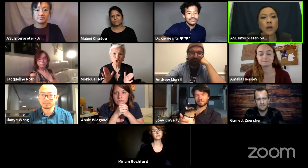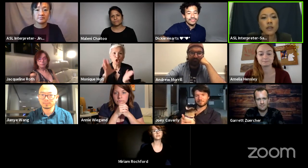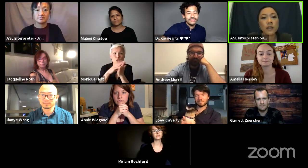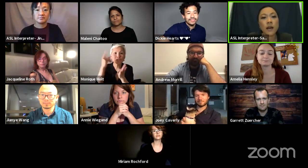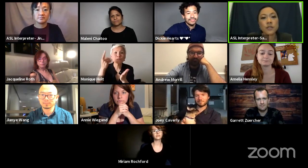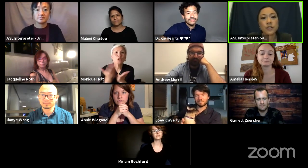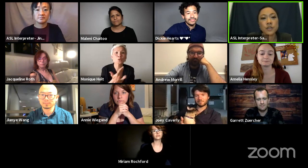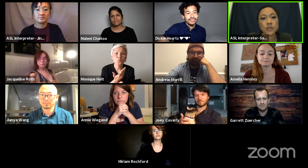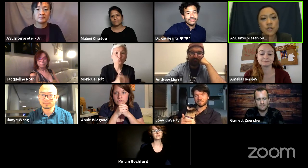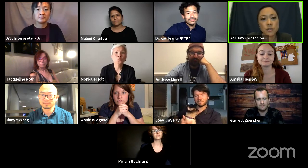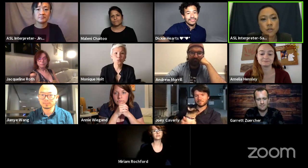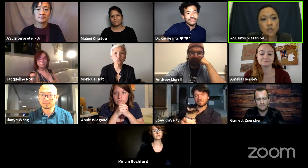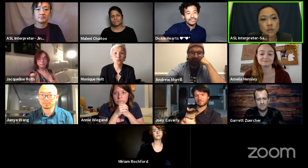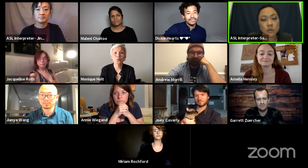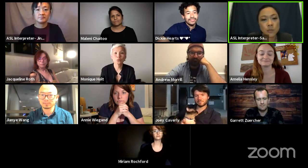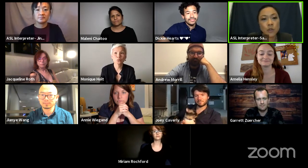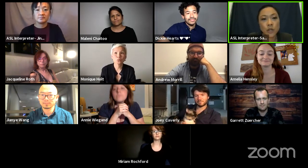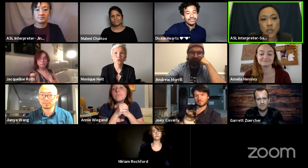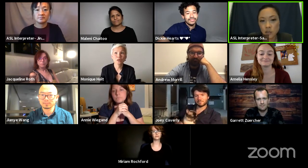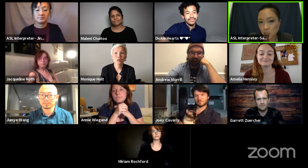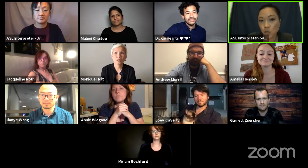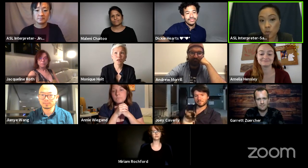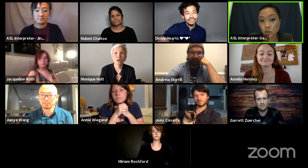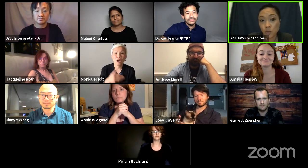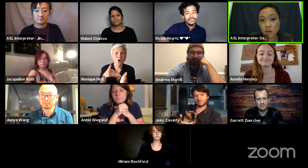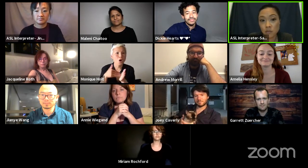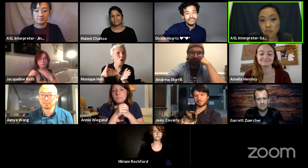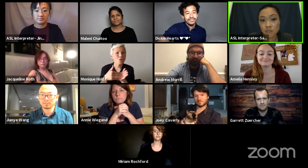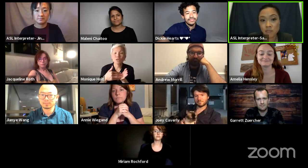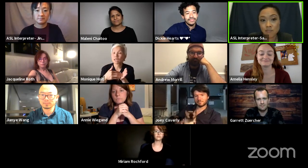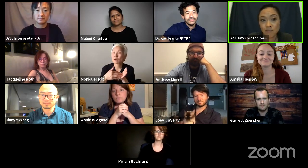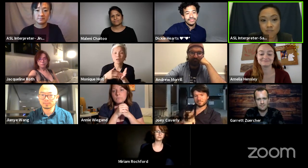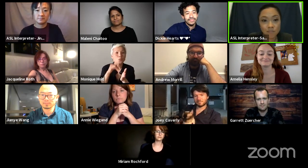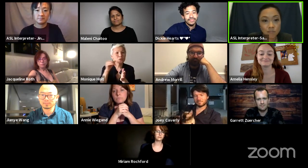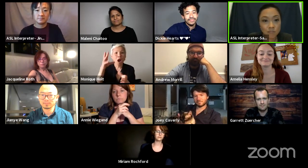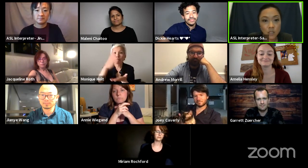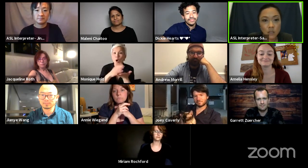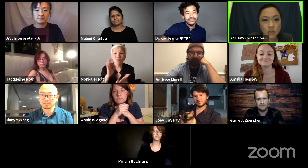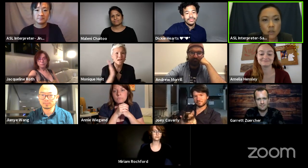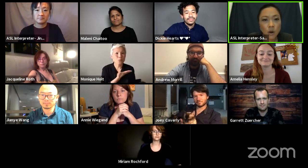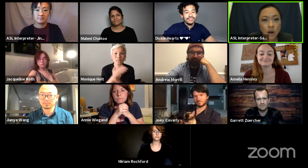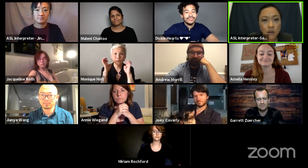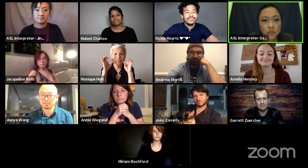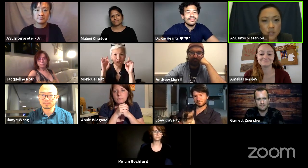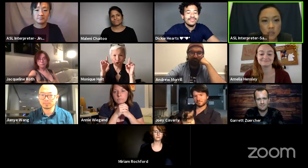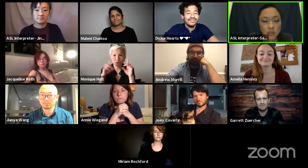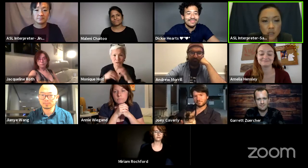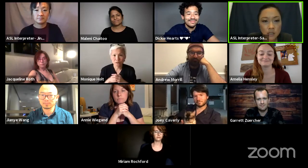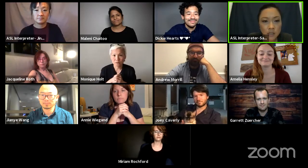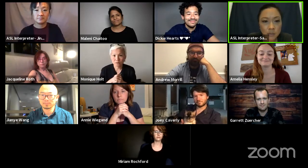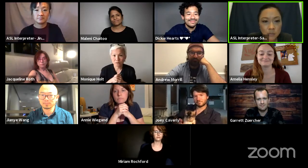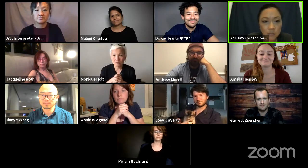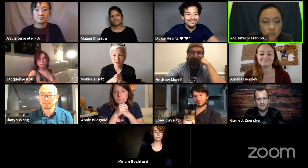the actors to be learning something new as well. So often,